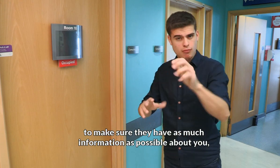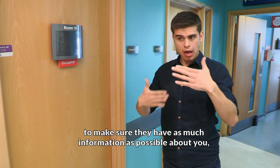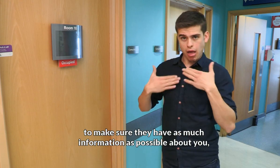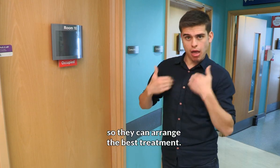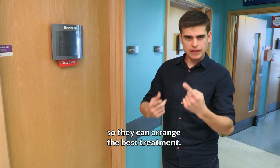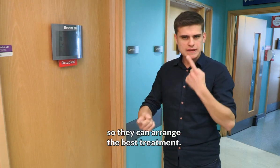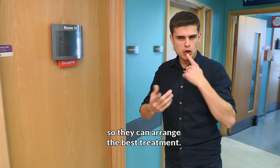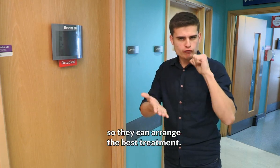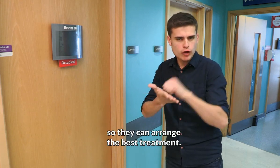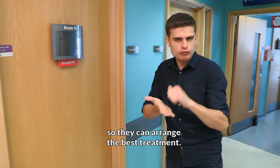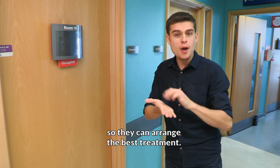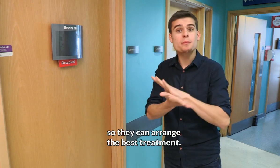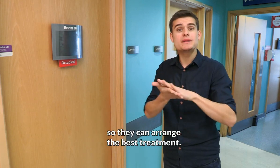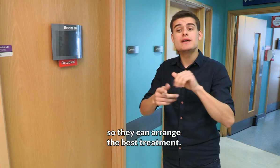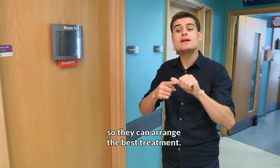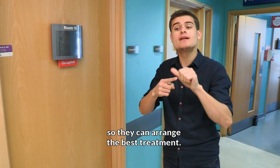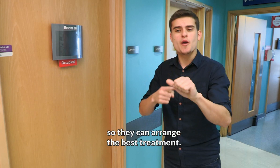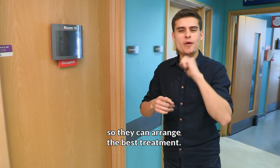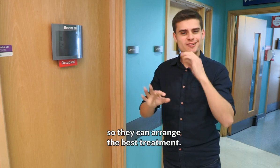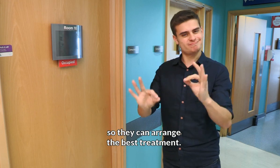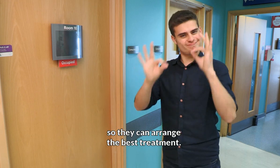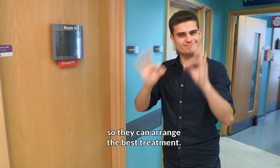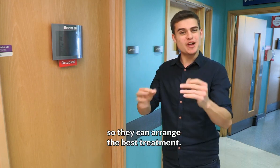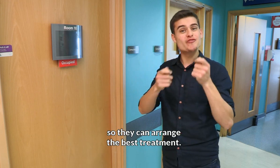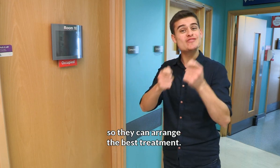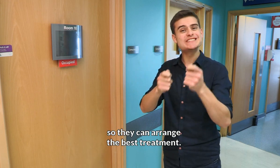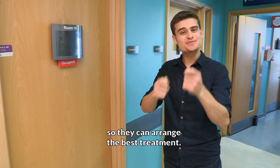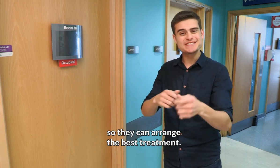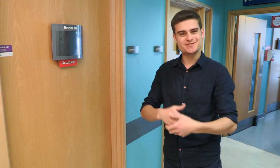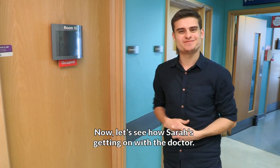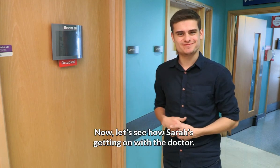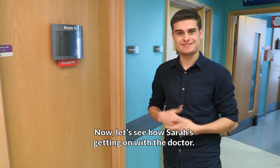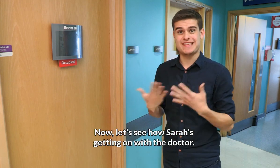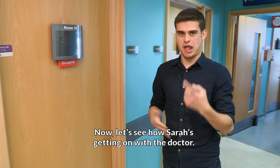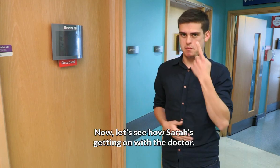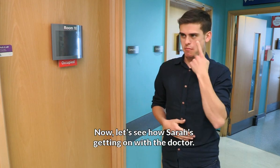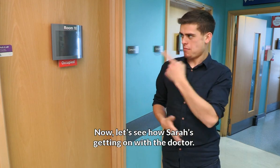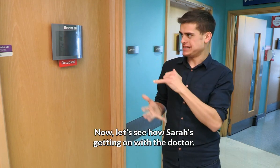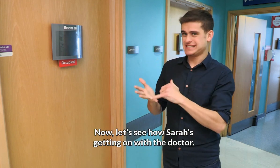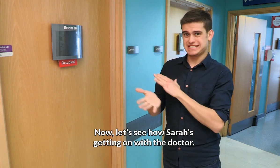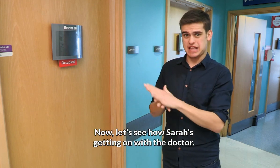you so they can arrange the best treatment. Now let's see how Sarah's getting on with the